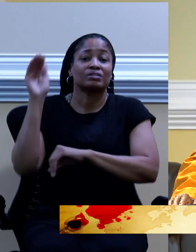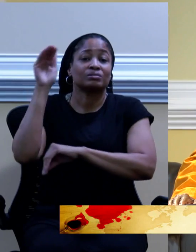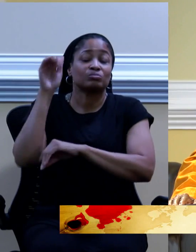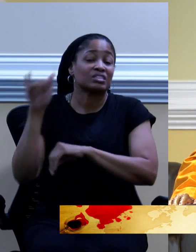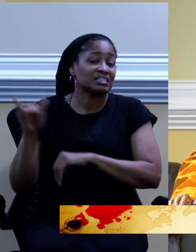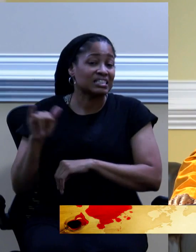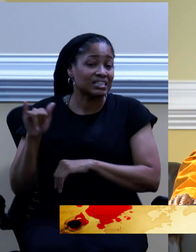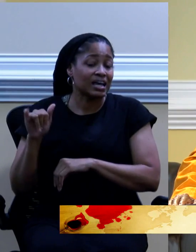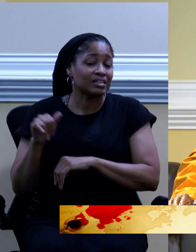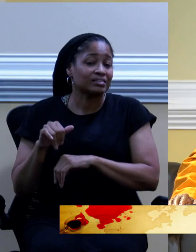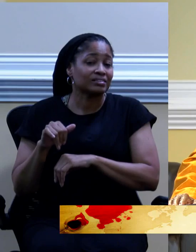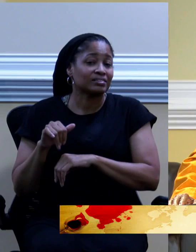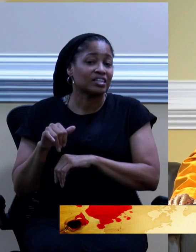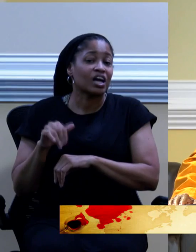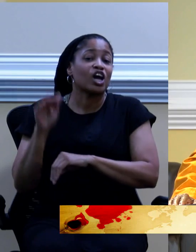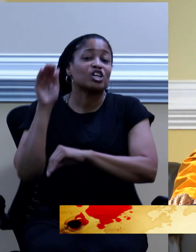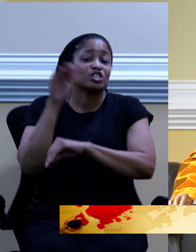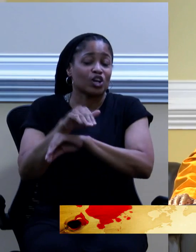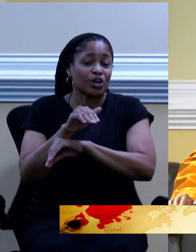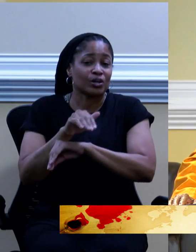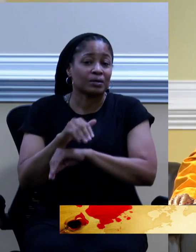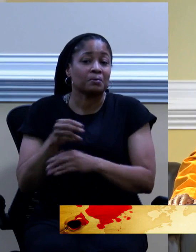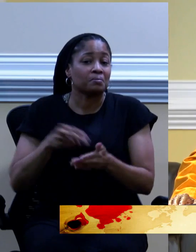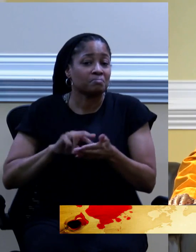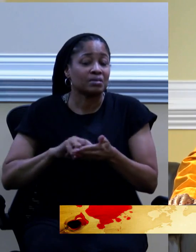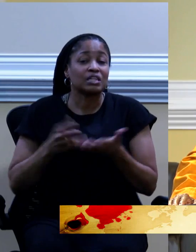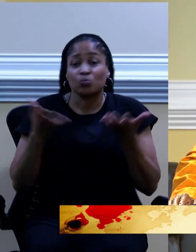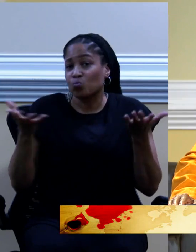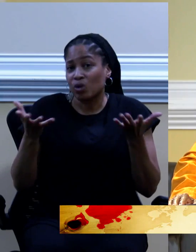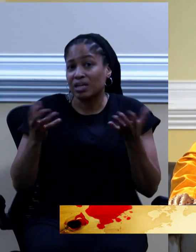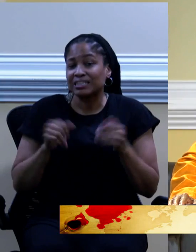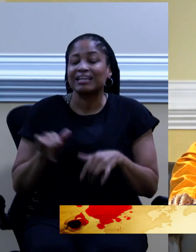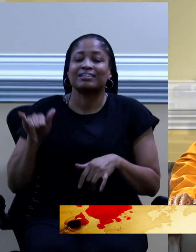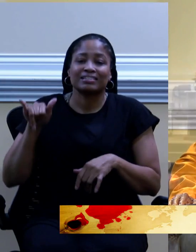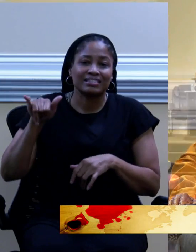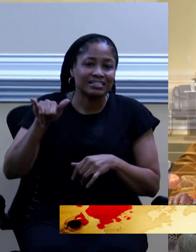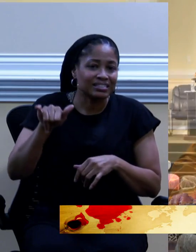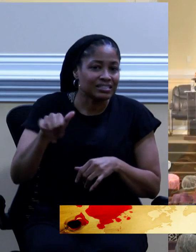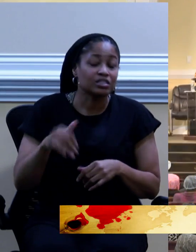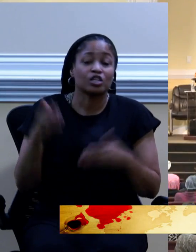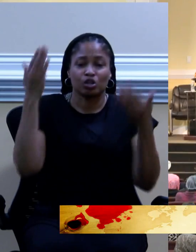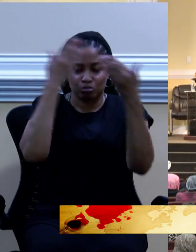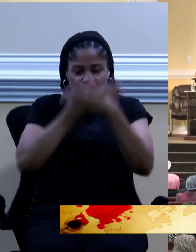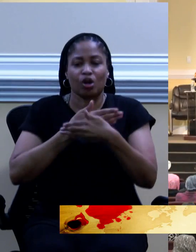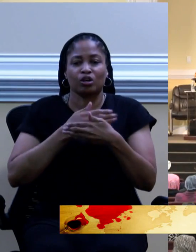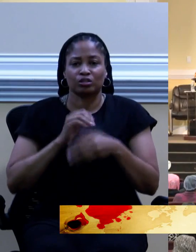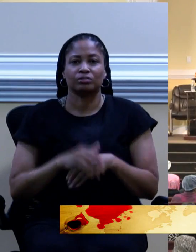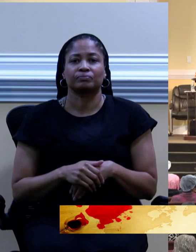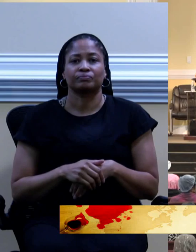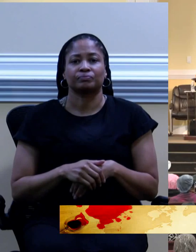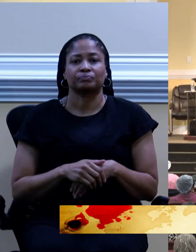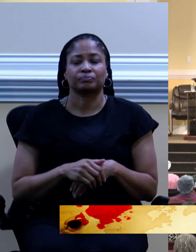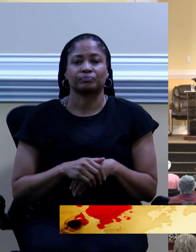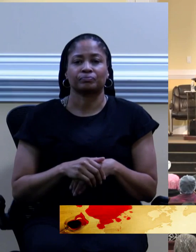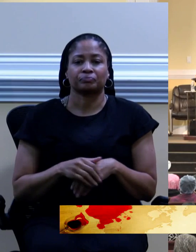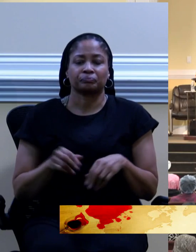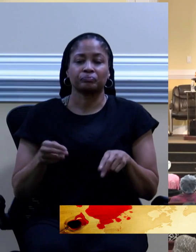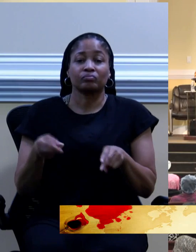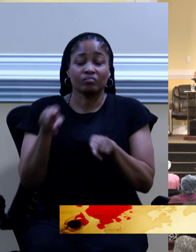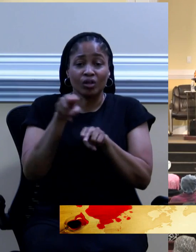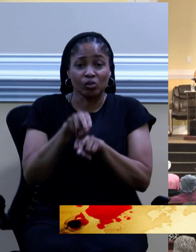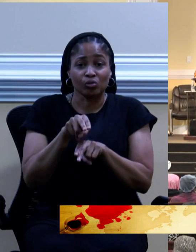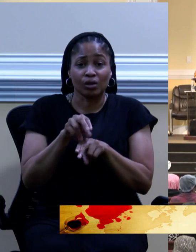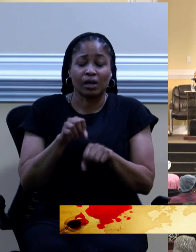yet. That means still dark. Go ahead and read. Unto the sepulcher. Uh-huh. And seeth the stone taken away from the sepulcher.